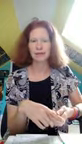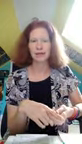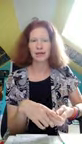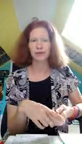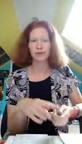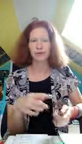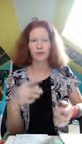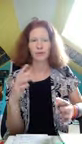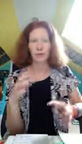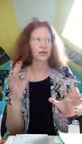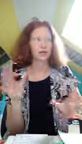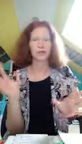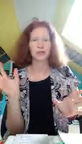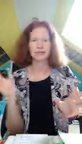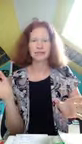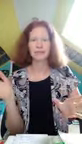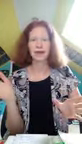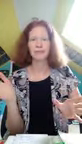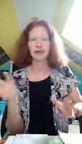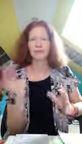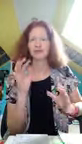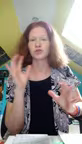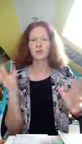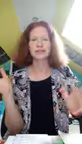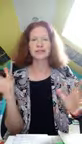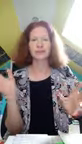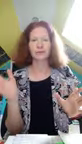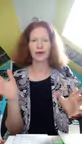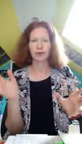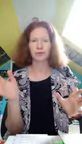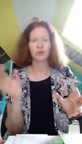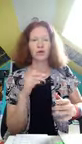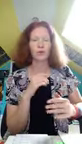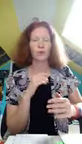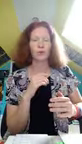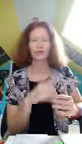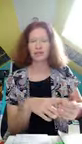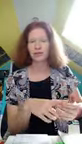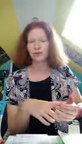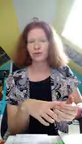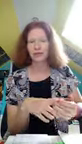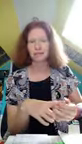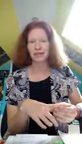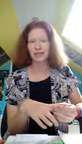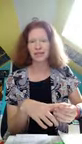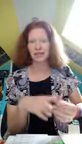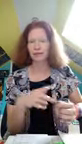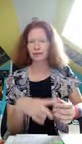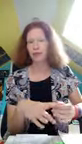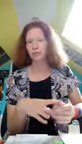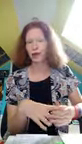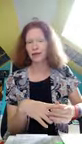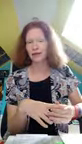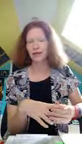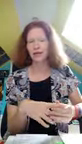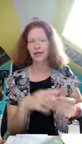explain things when we're in a gymnasium and there's noises all around, or friends trying to explain something at a loud party. If